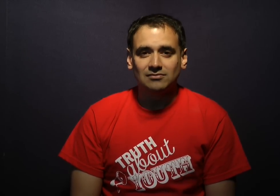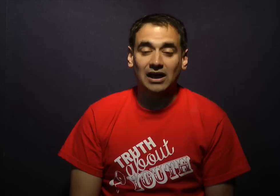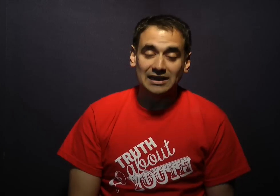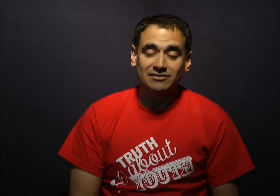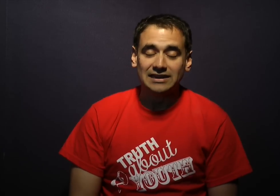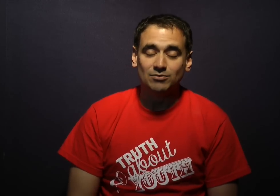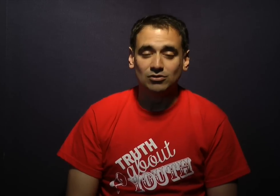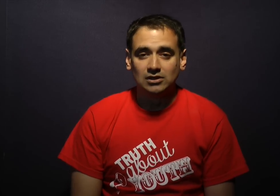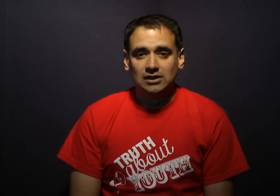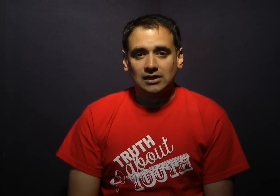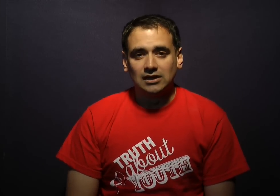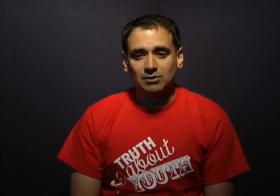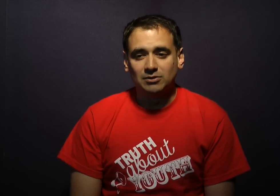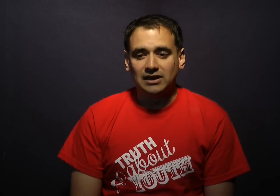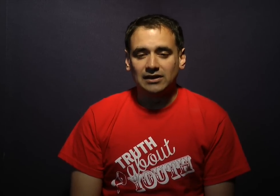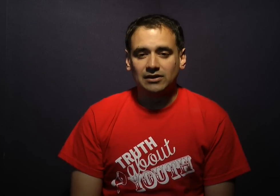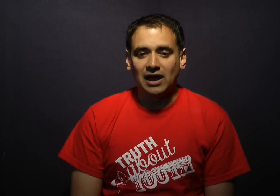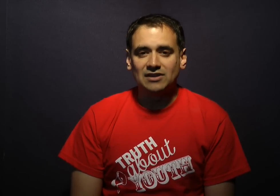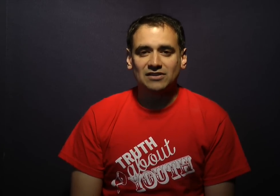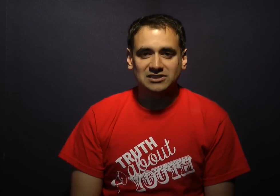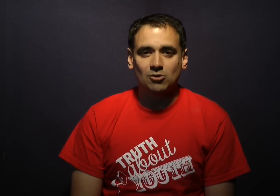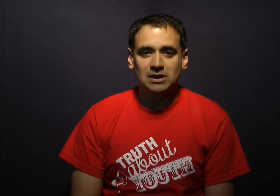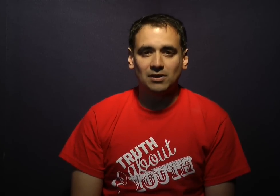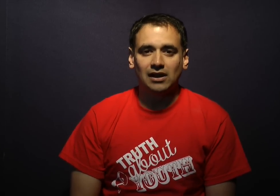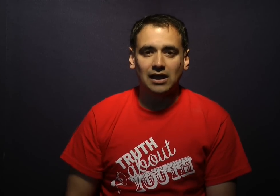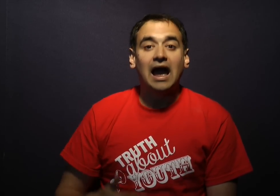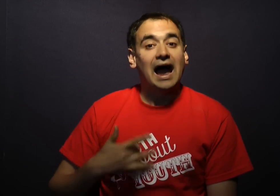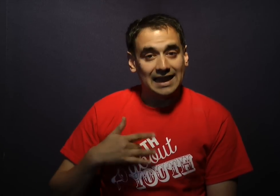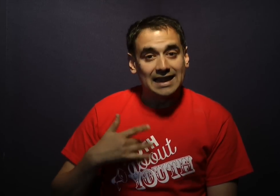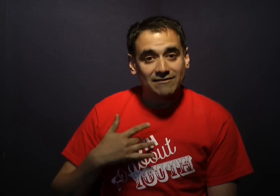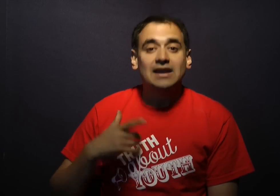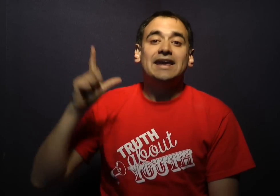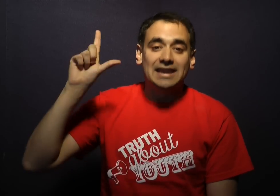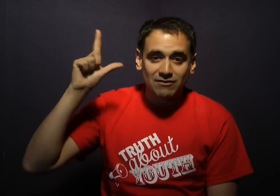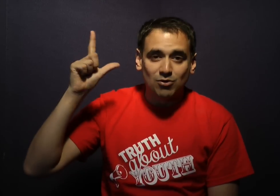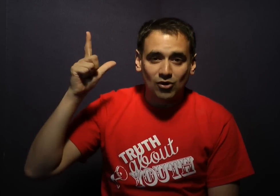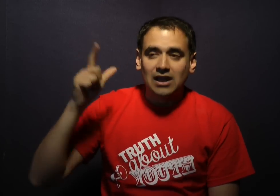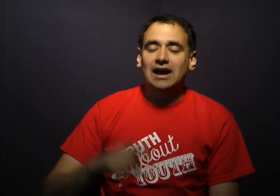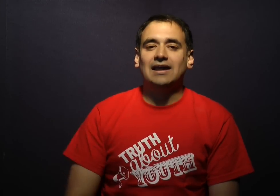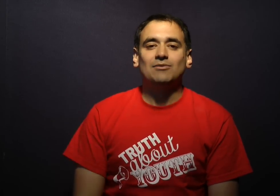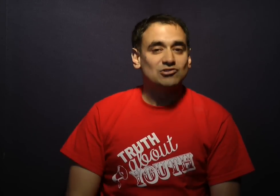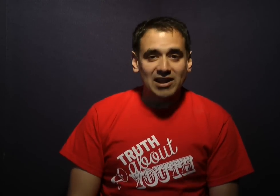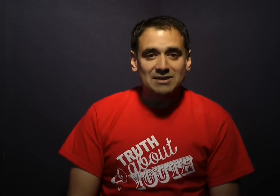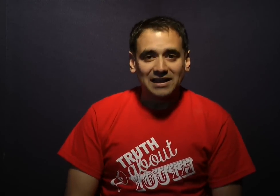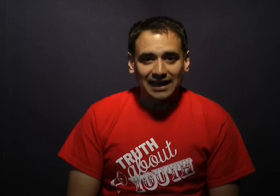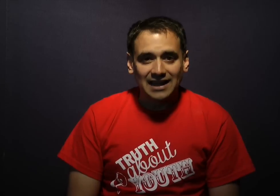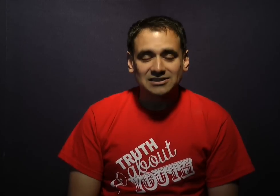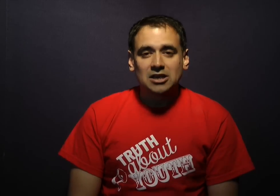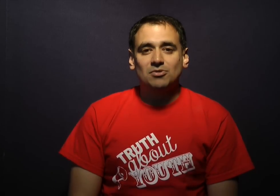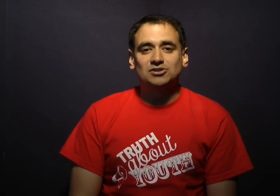I live in Liverpool at the moment, and I used to have to tell people I live in Liverpool, and that was great in my class. But as soon as